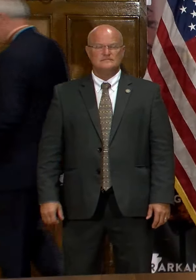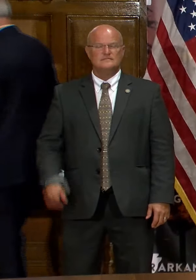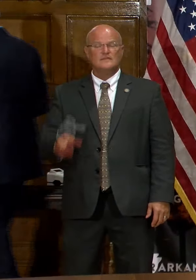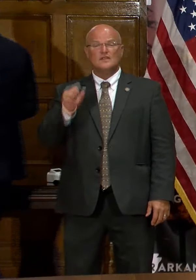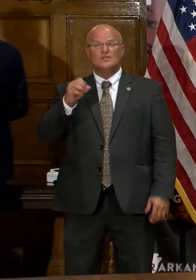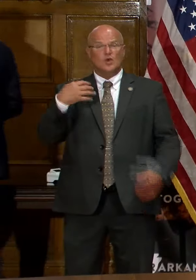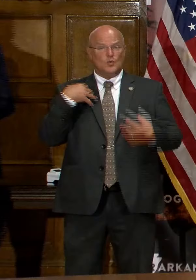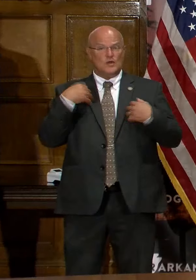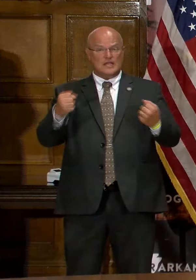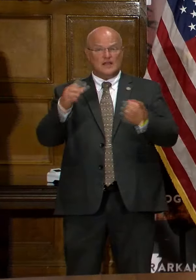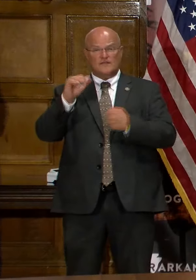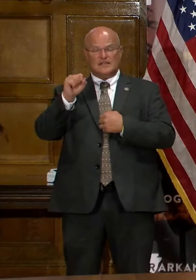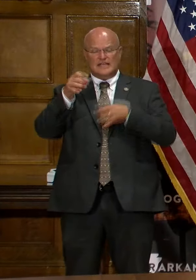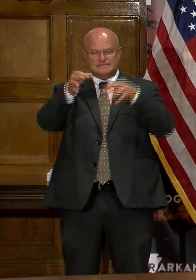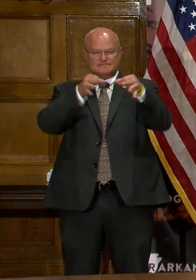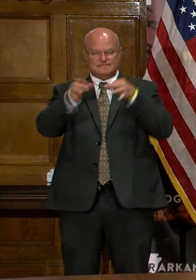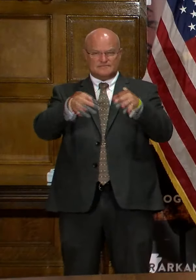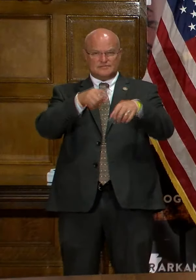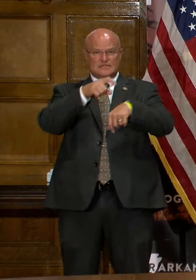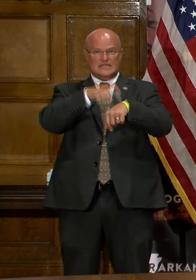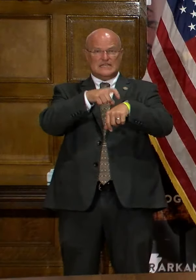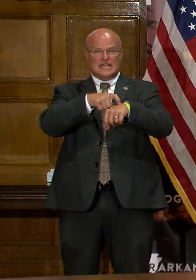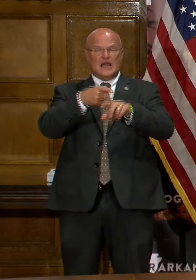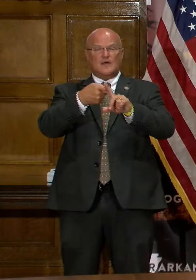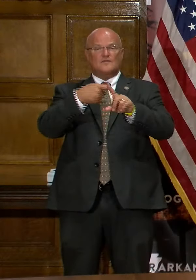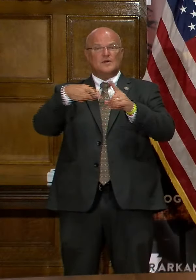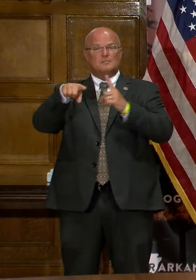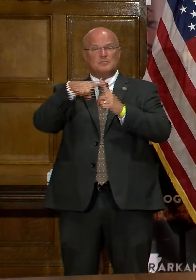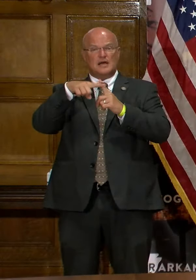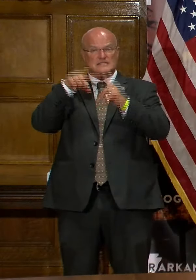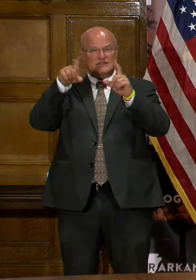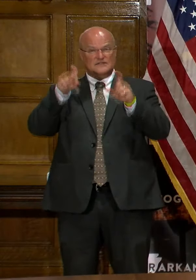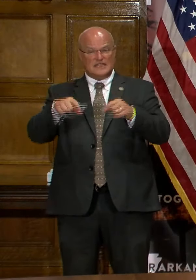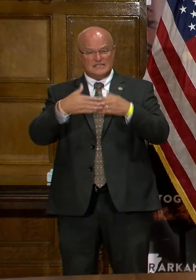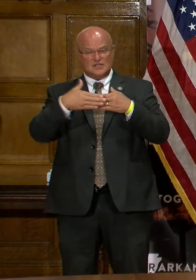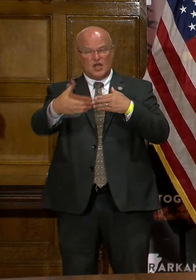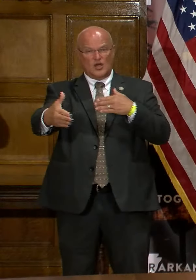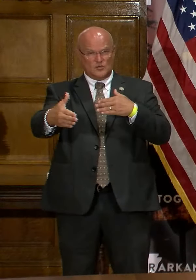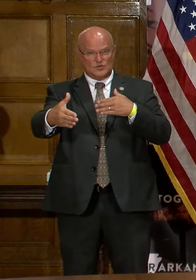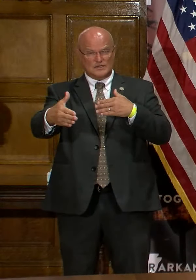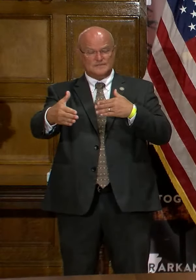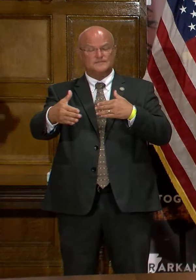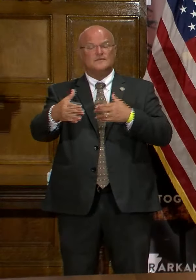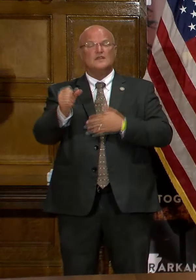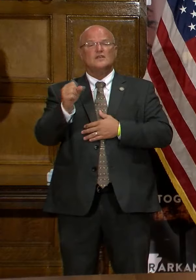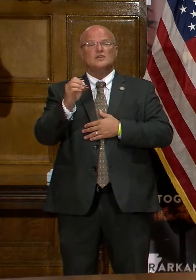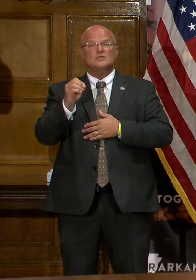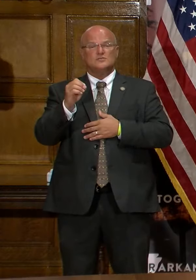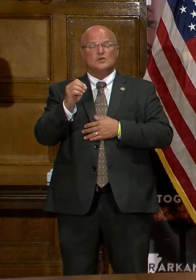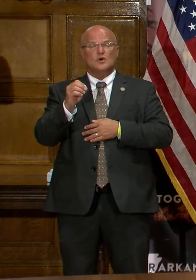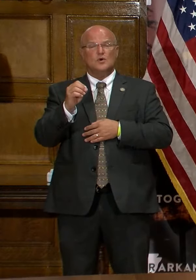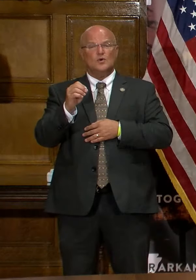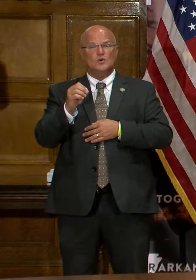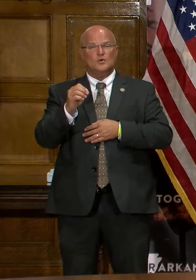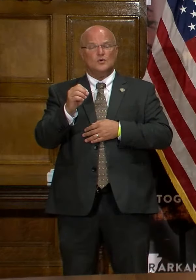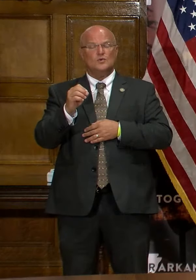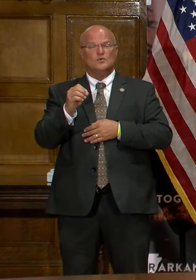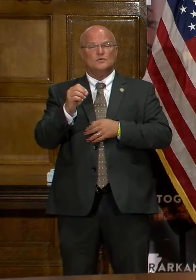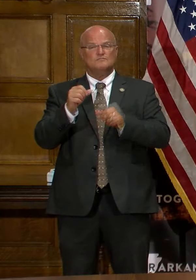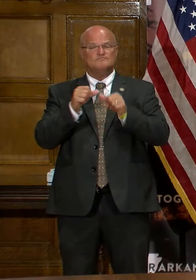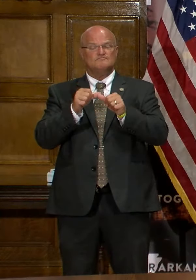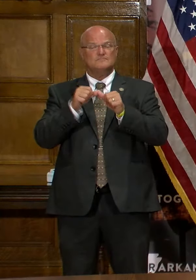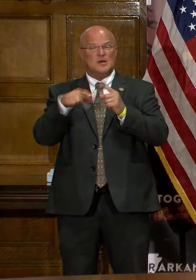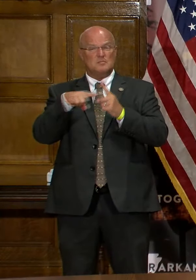So a recovered case is defined as time from positive test onward or symptoms onward. So you remain